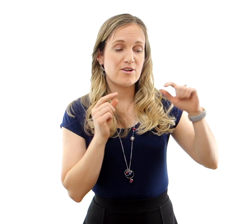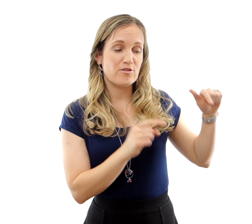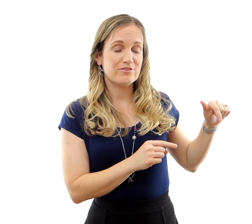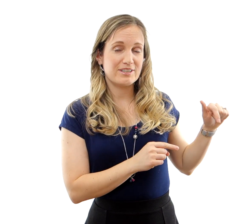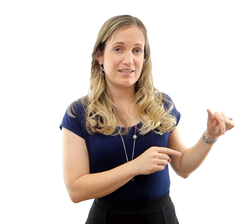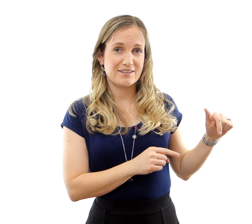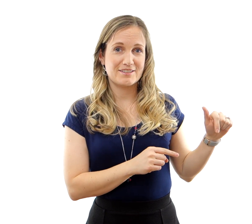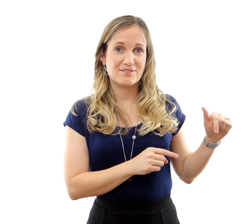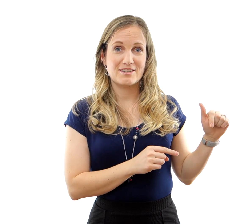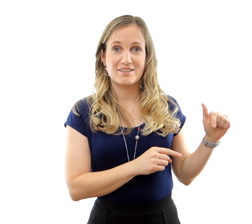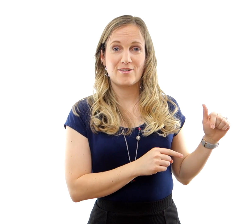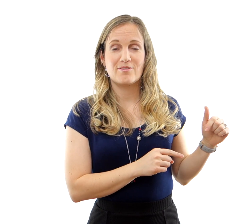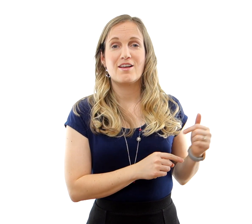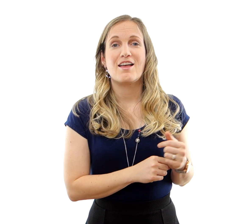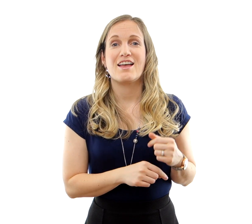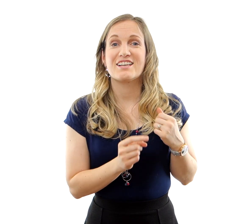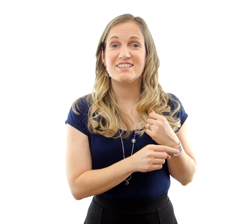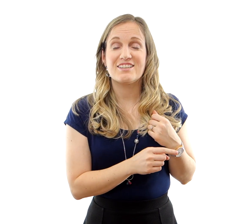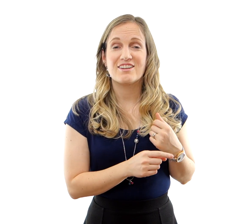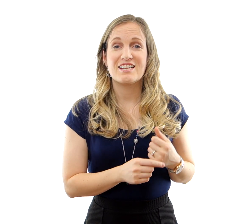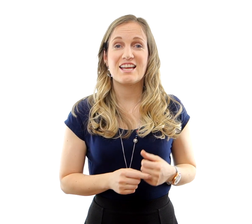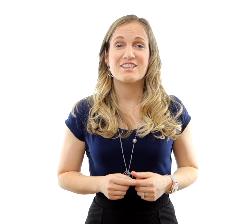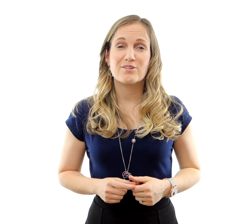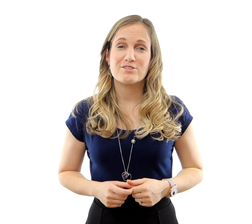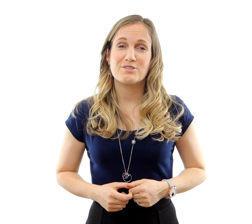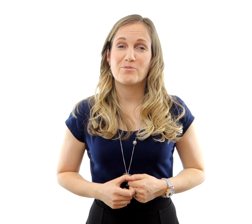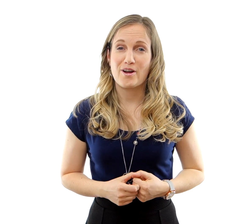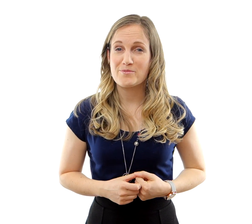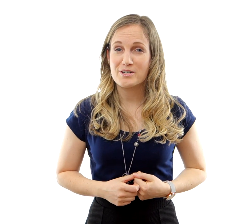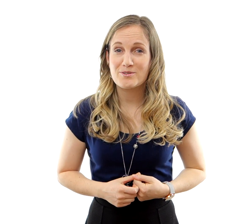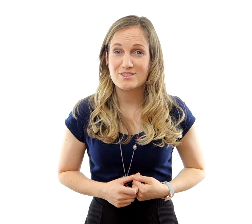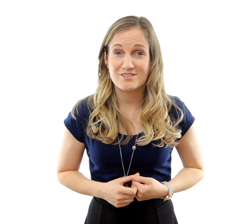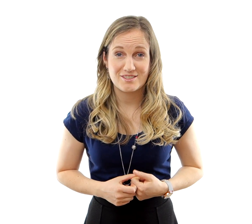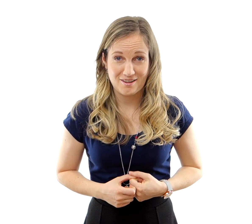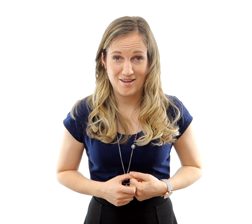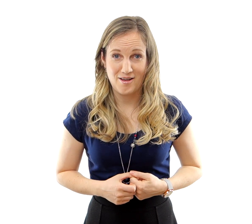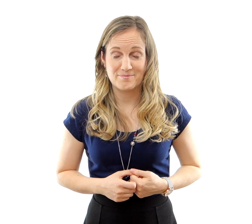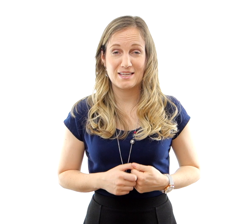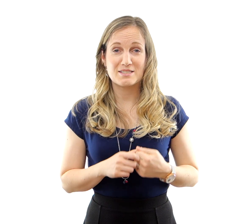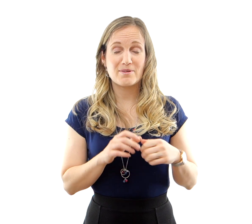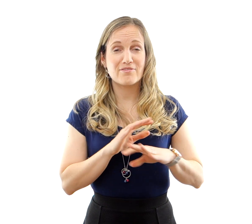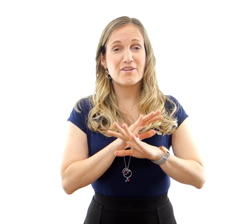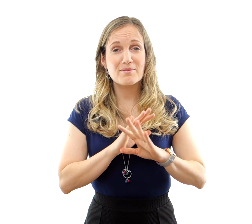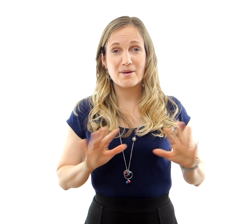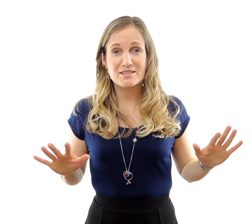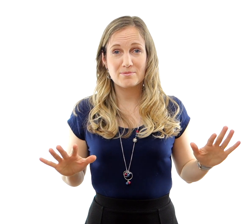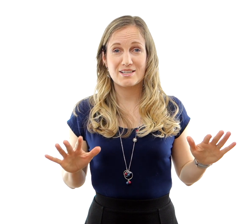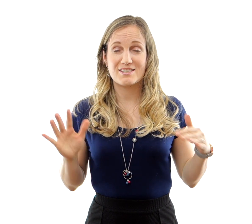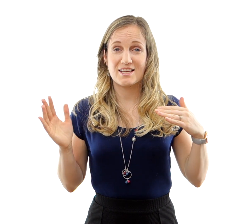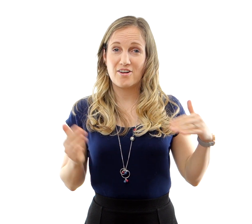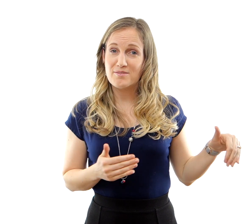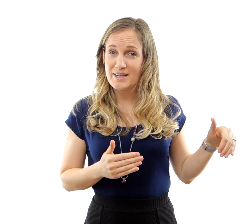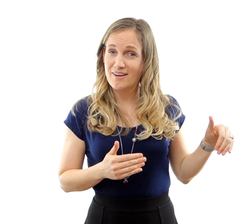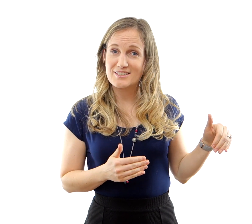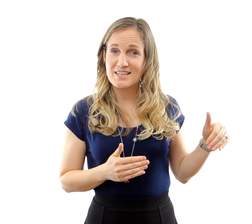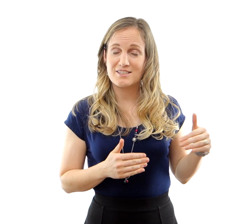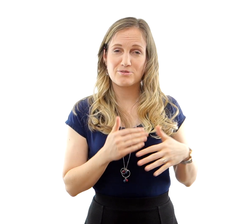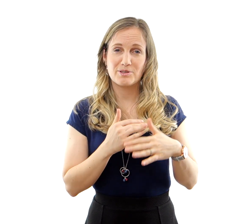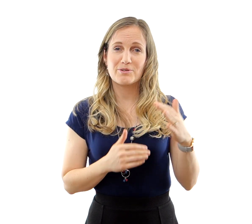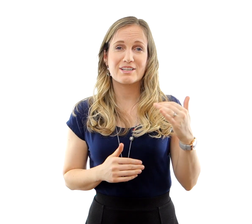over here you can go click on it and go to primarychoristers.com. It's by far the best place to get all of my content. It's really